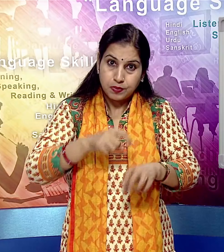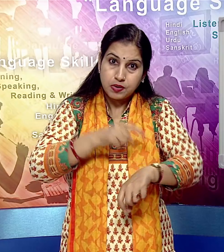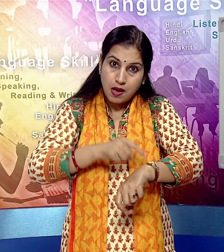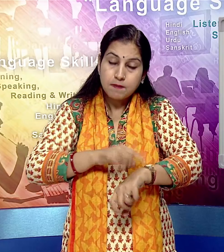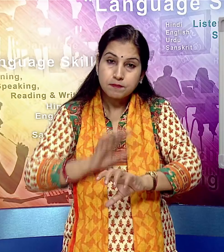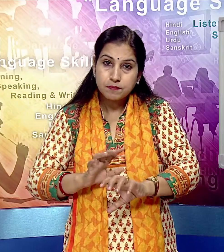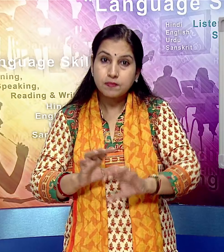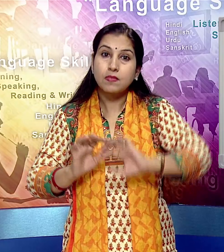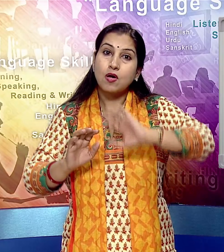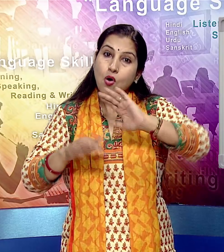physical nature of food,